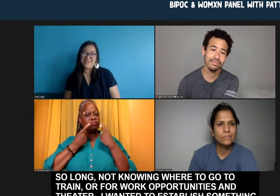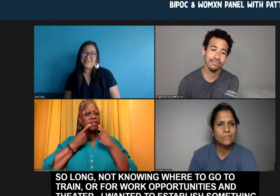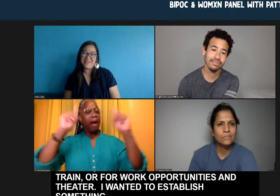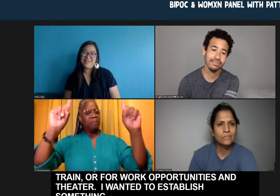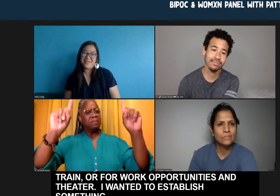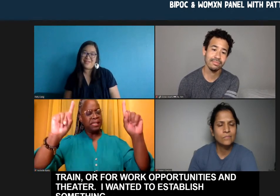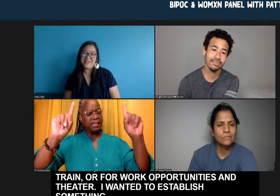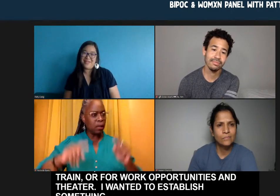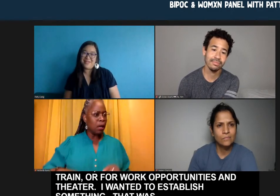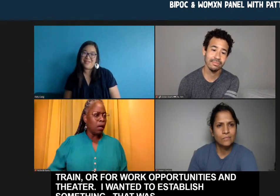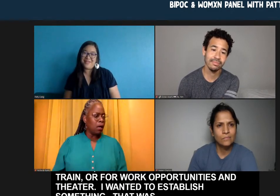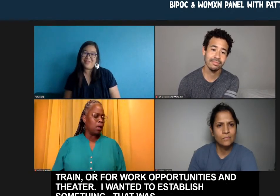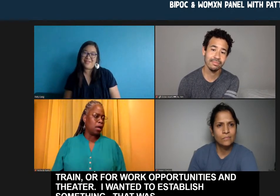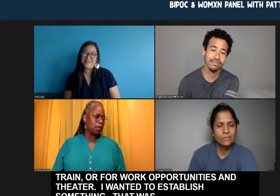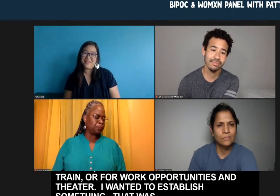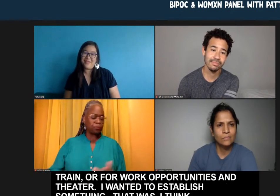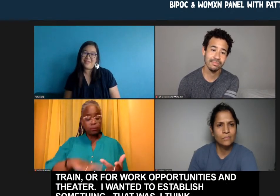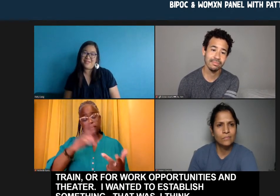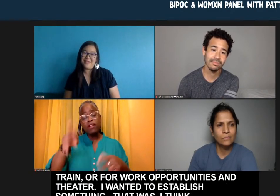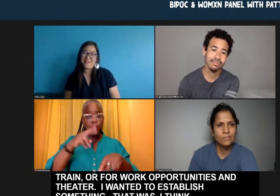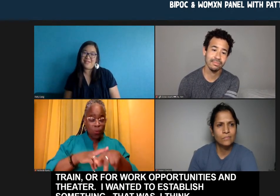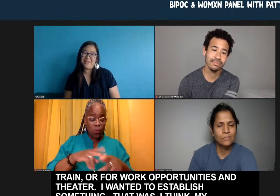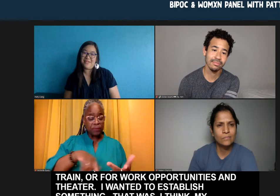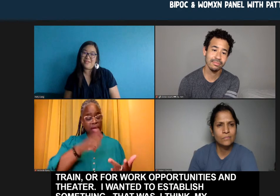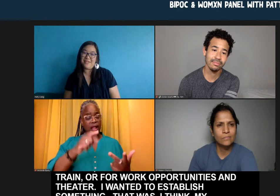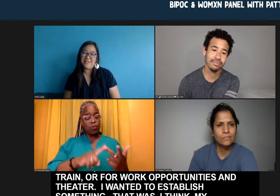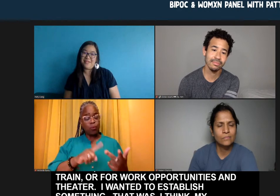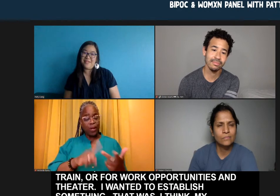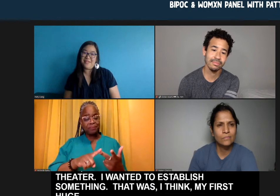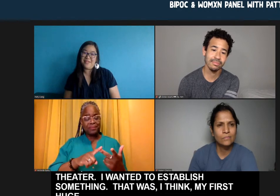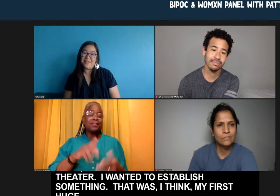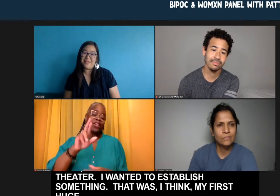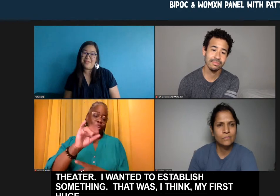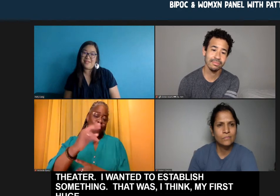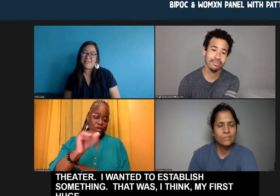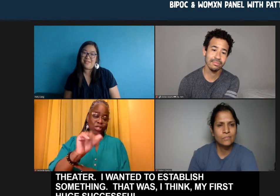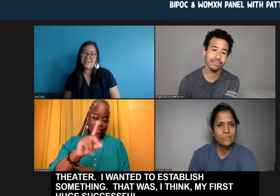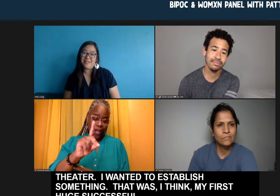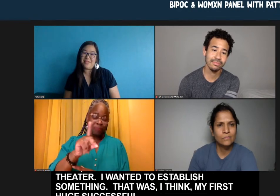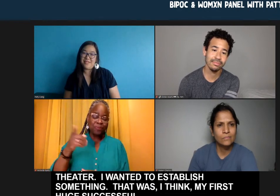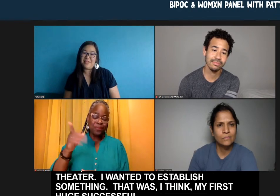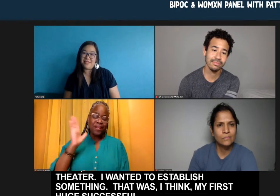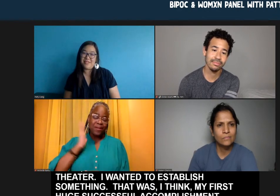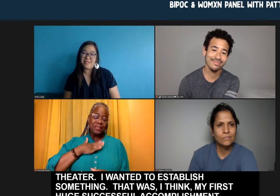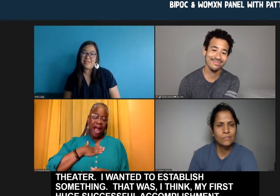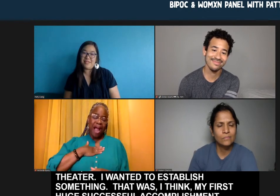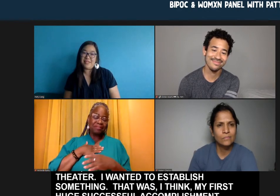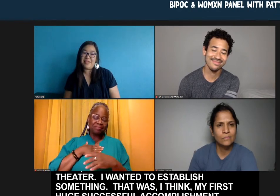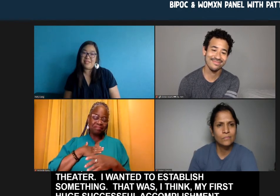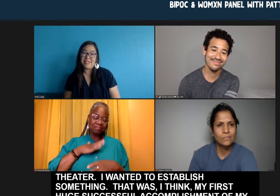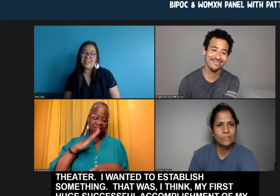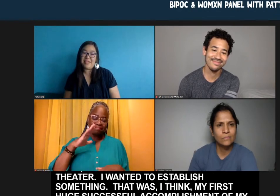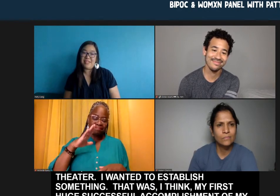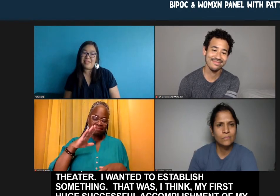first really huge successful accomplishments of my own opinion. And Richard